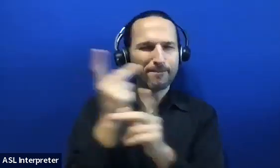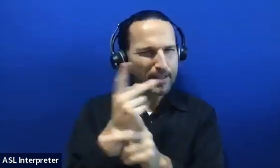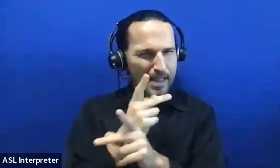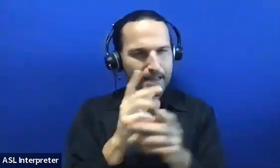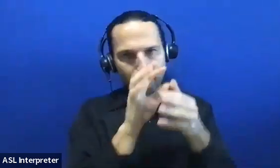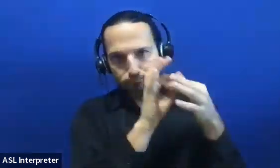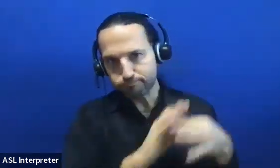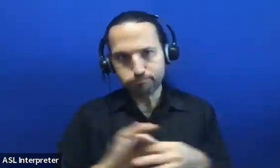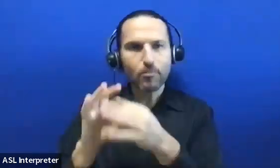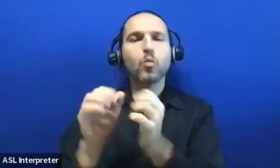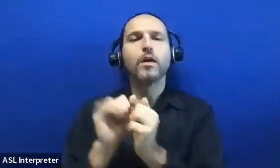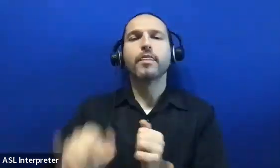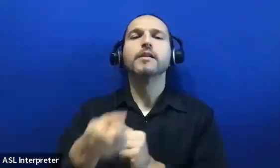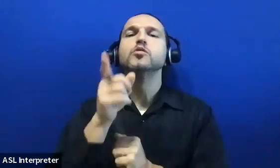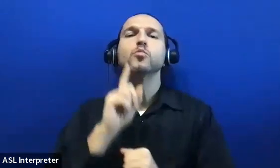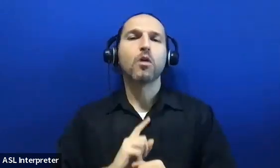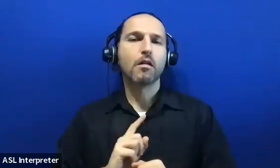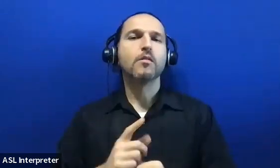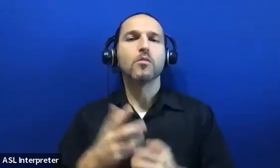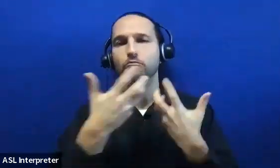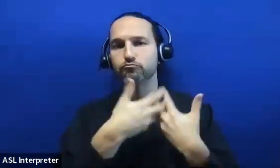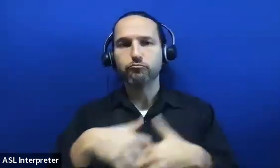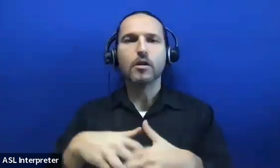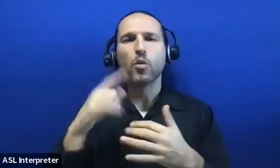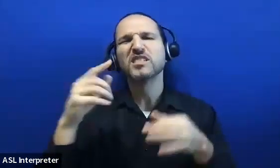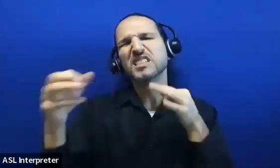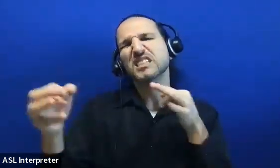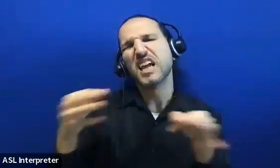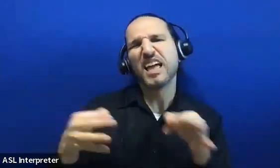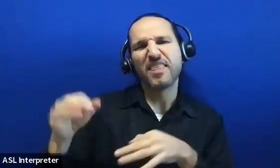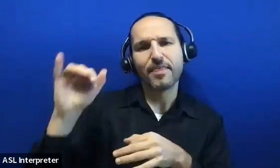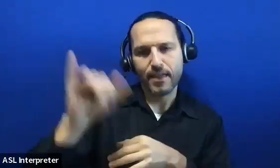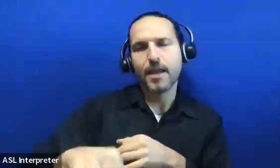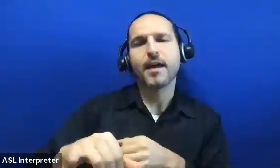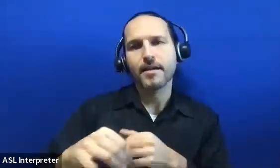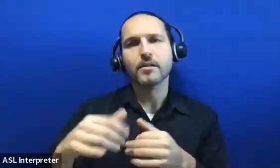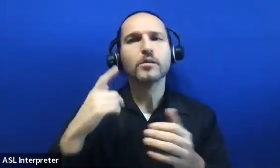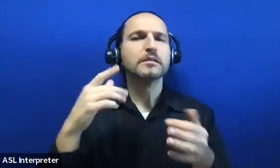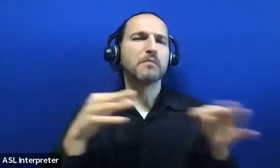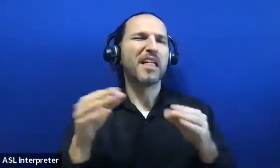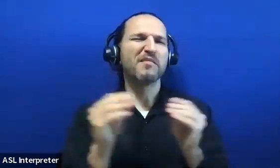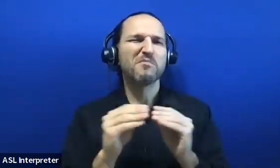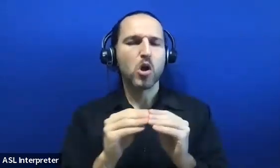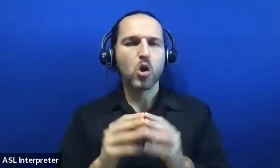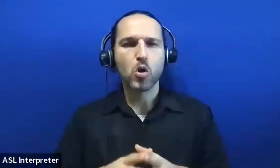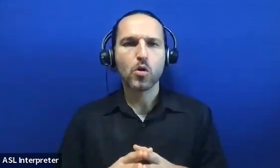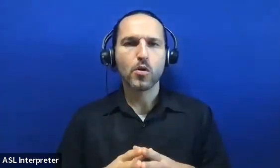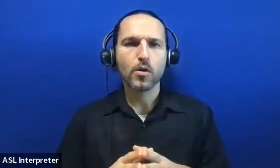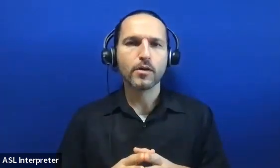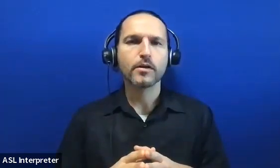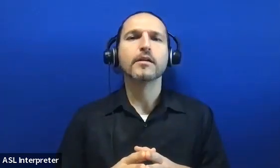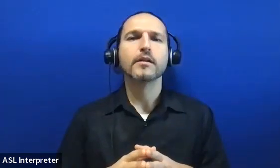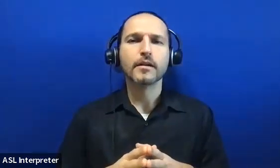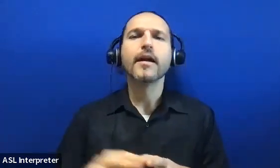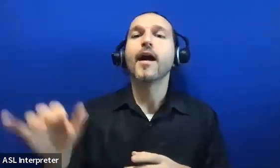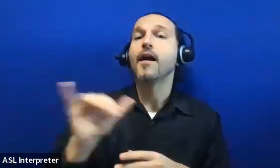happen effectively. So we will go more into detail about what all of those mean. We will also